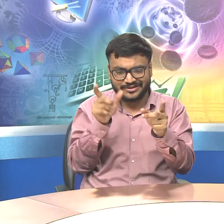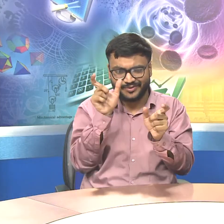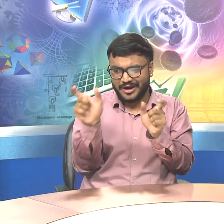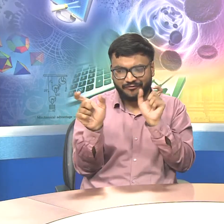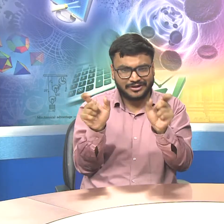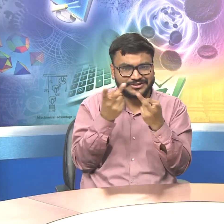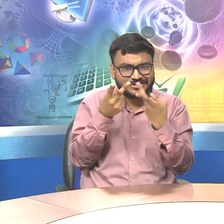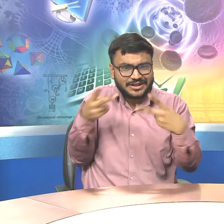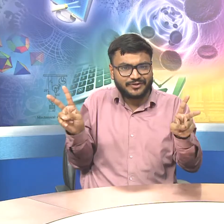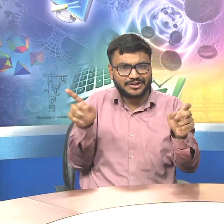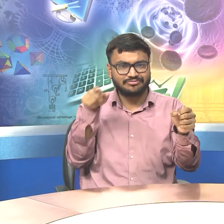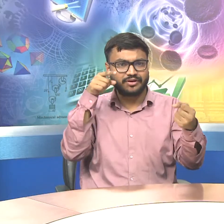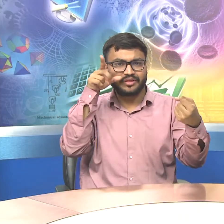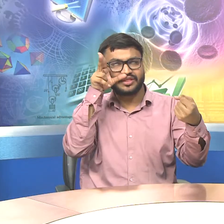In ISL,